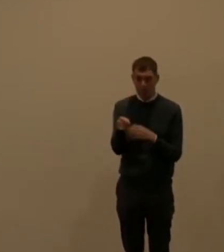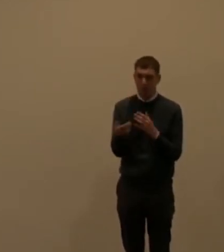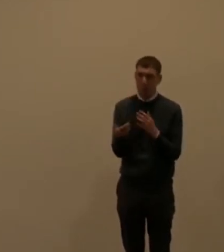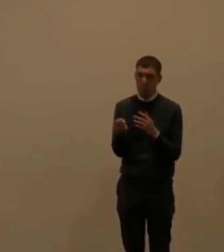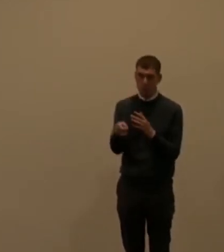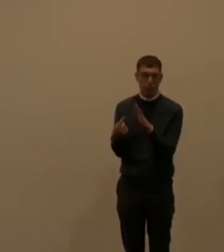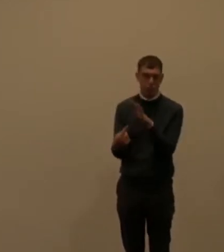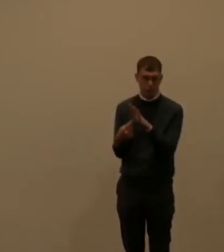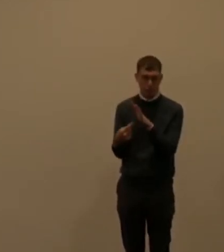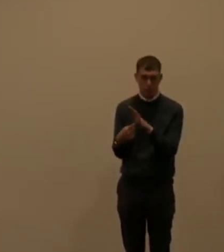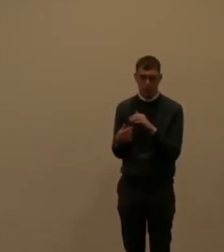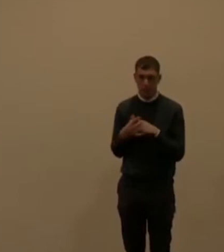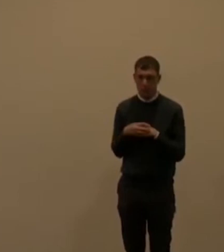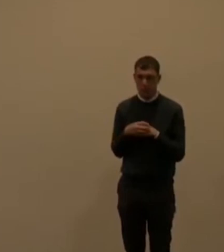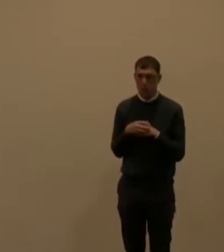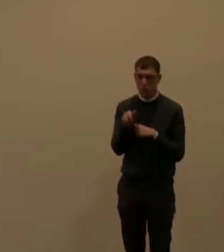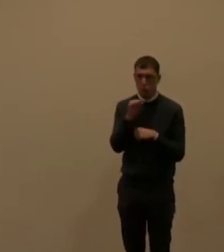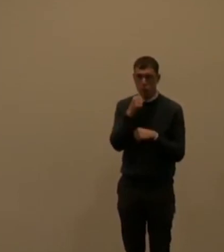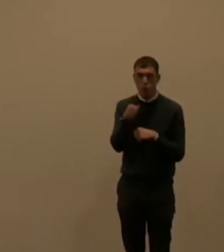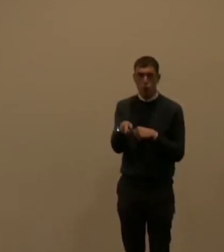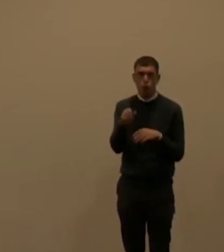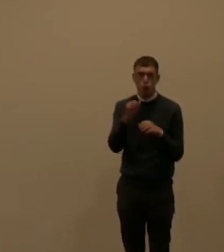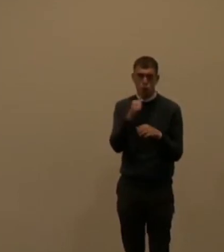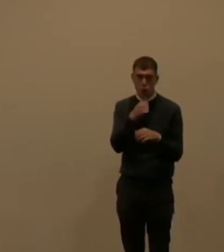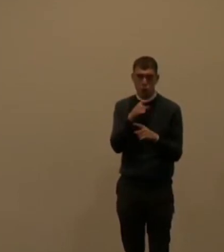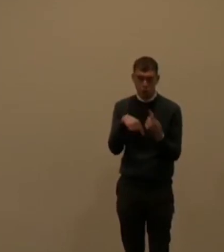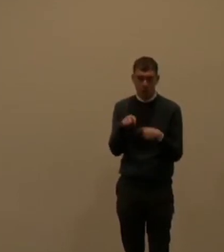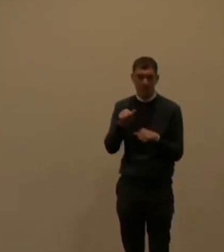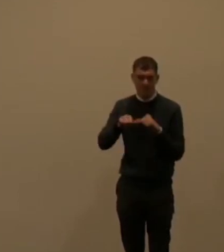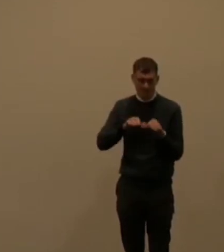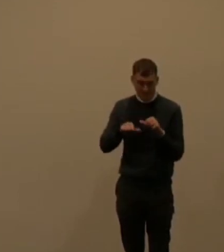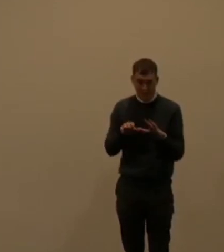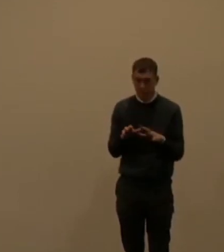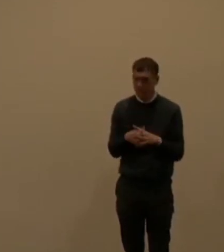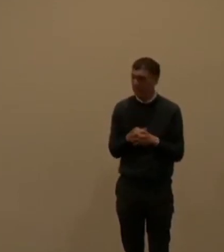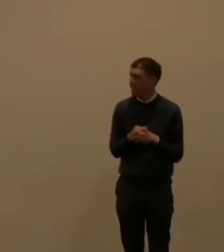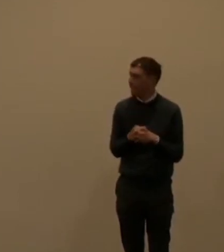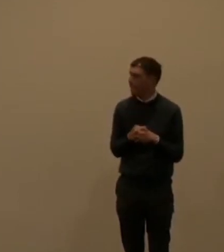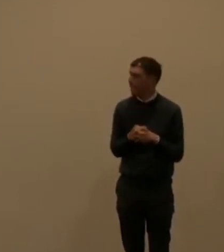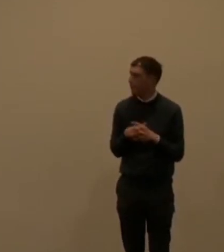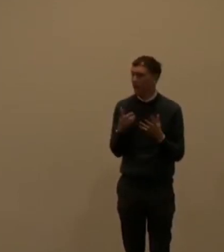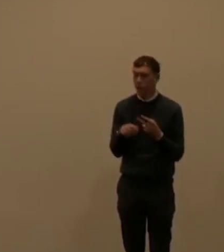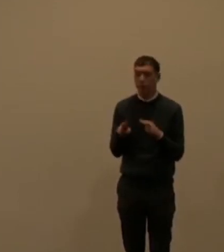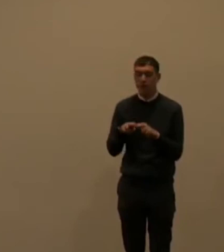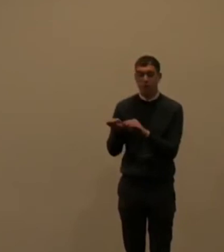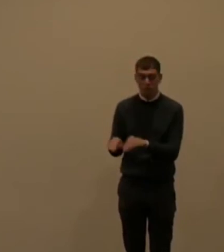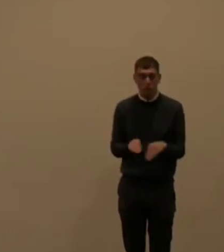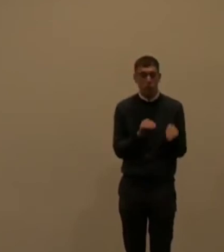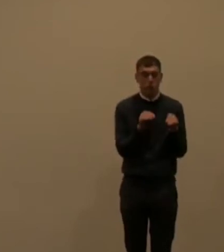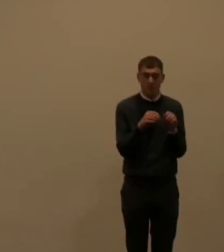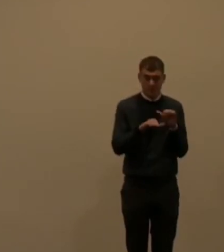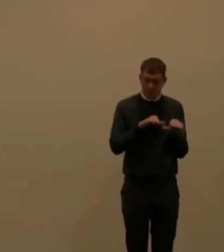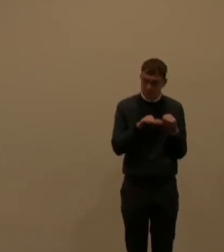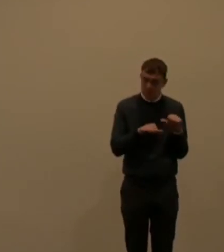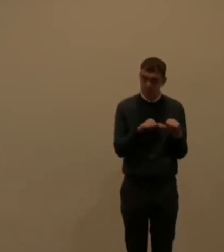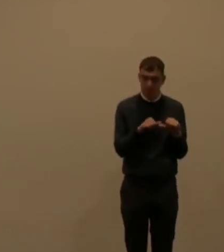They are the people that are going to use the system afterwards. If you are going to build a system, or if you're moving a system somewhere and